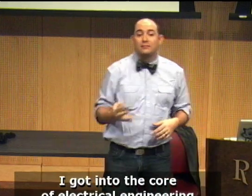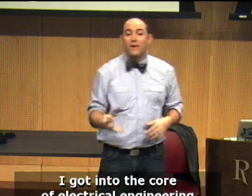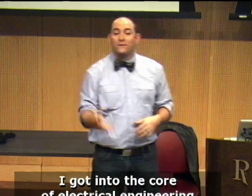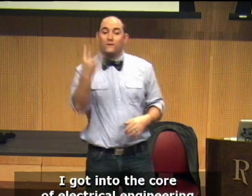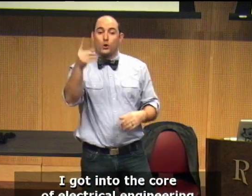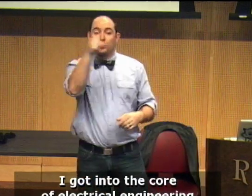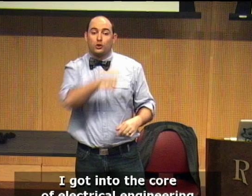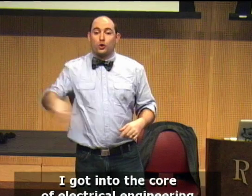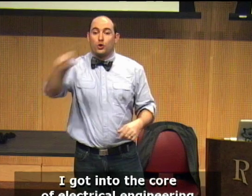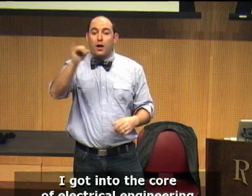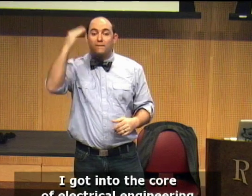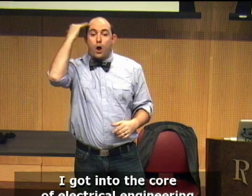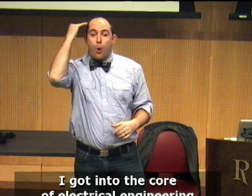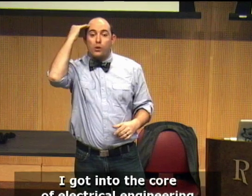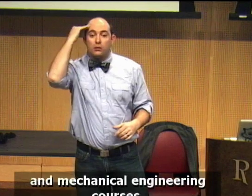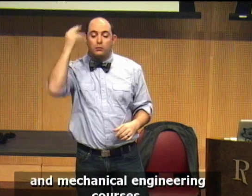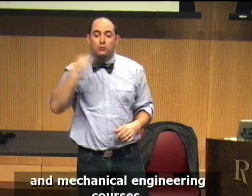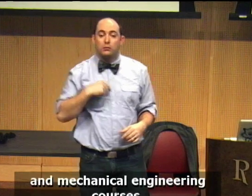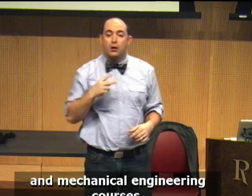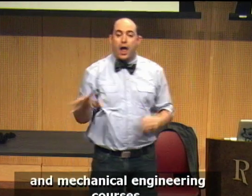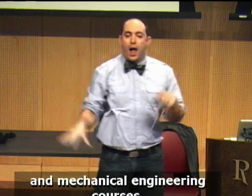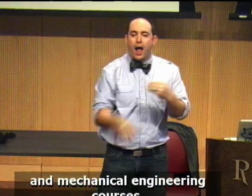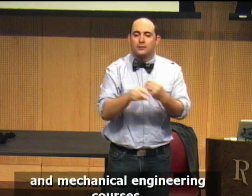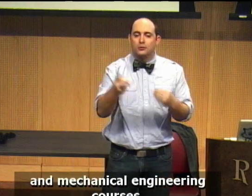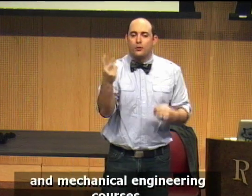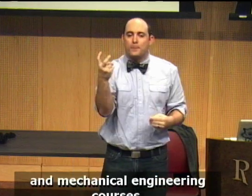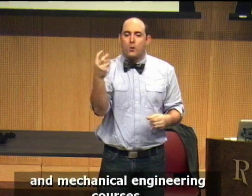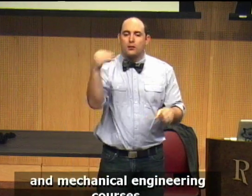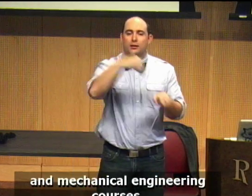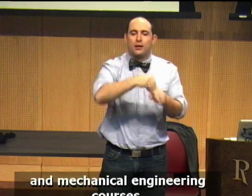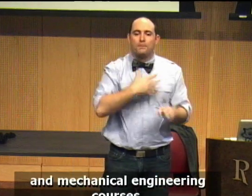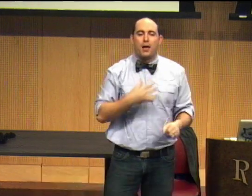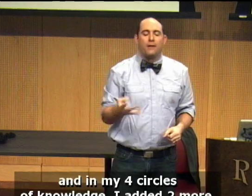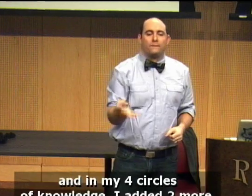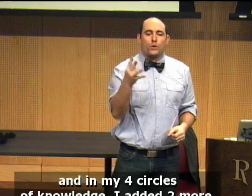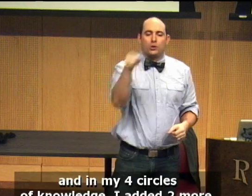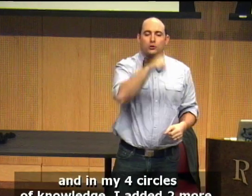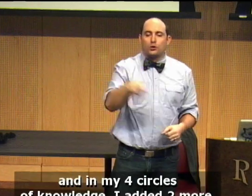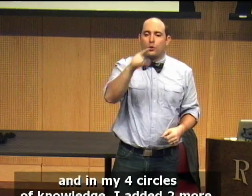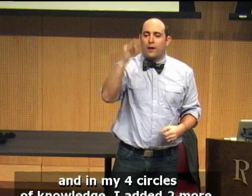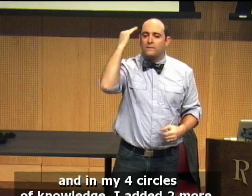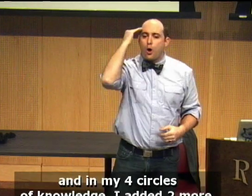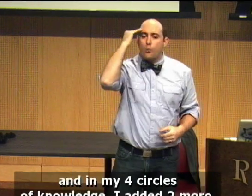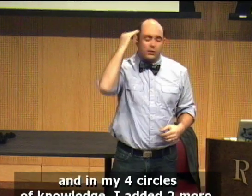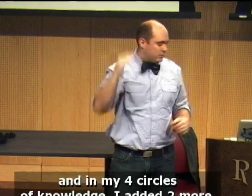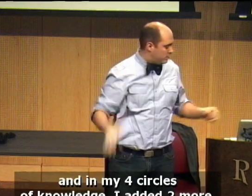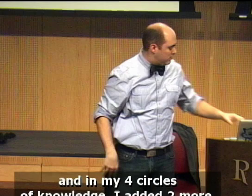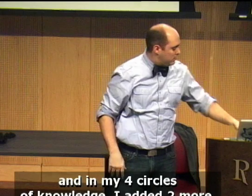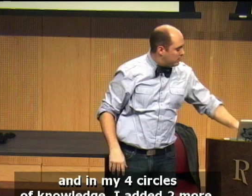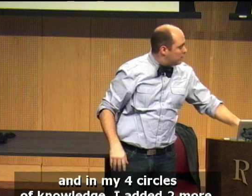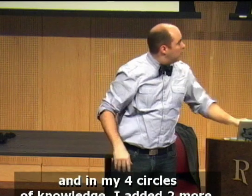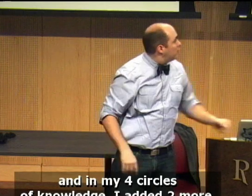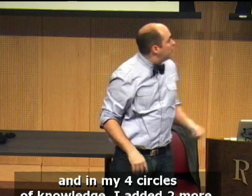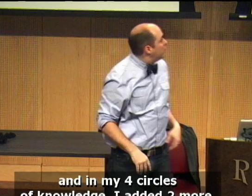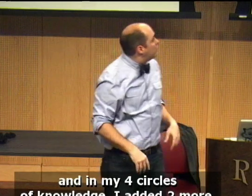of electrical engineering and mechanical engineering courses. And in my 4 circles of knowledge, I added 2